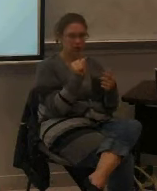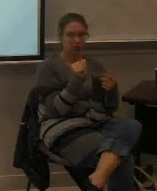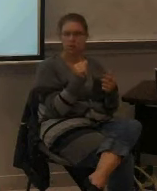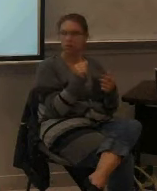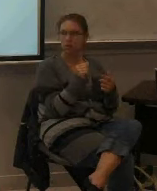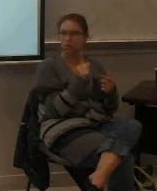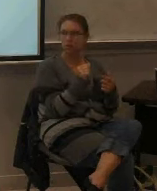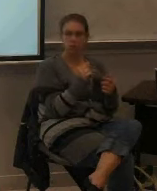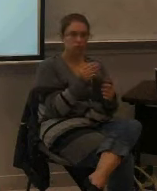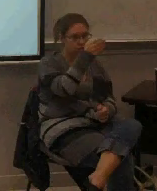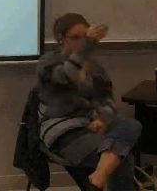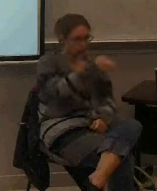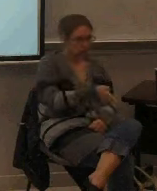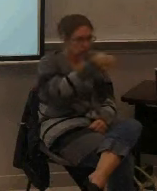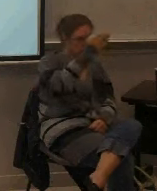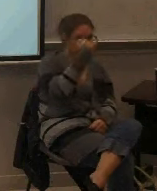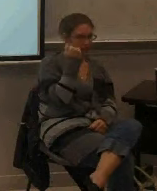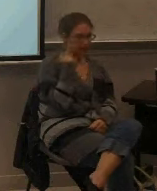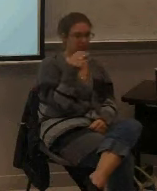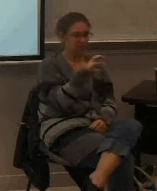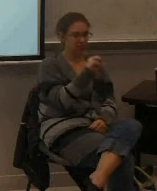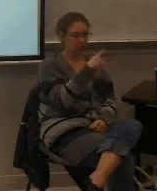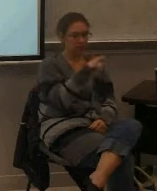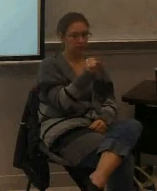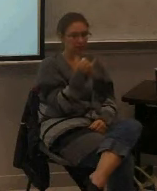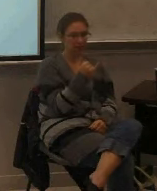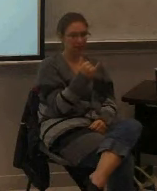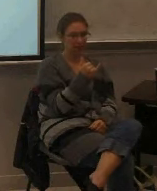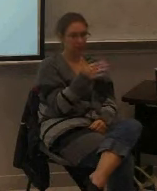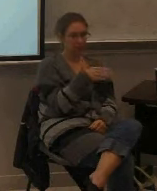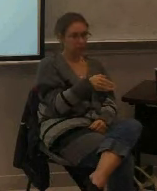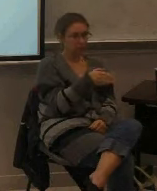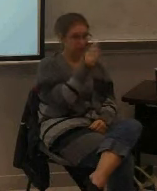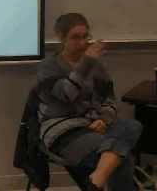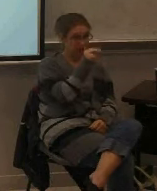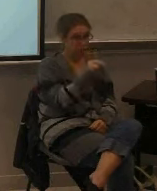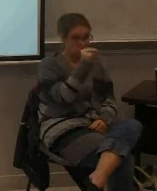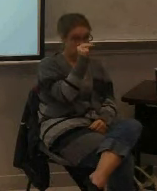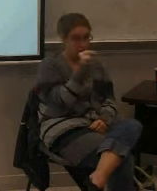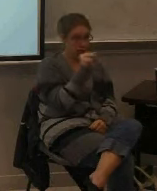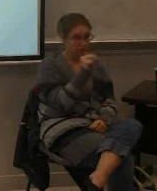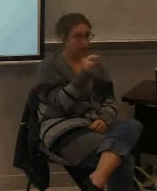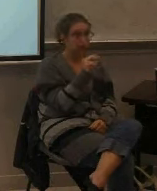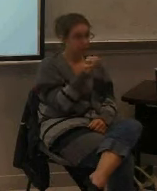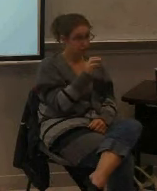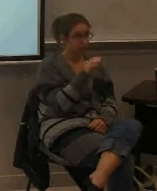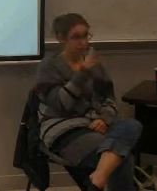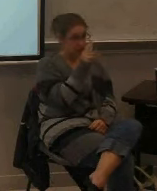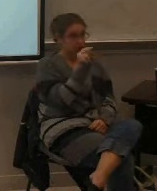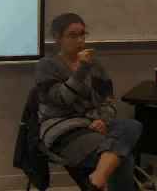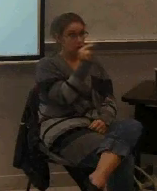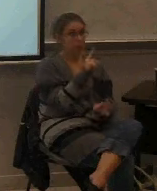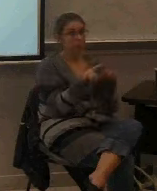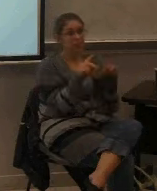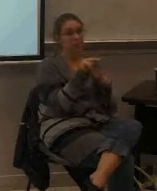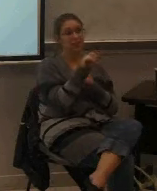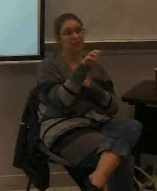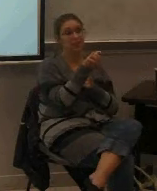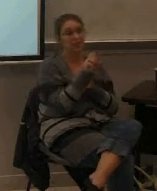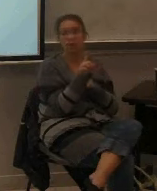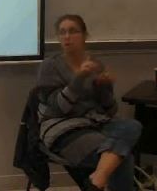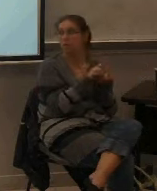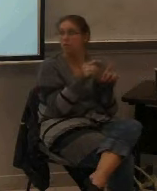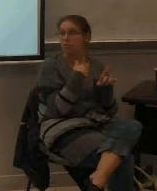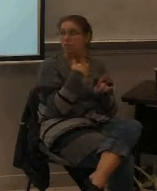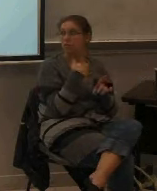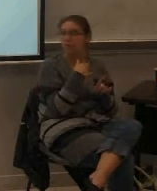they're not straight north-south. Like if I have a compass right now, and it's facing north, it does face north, but the needle also has